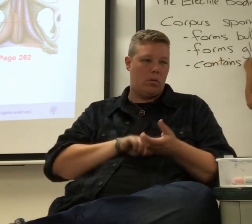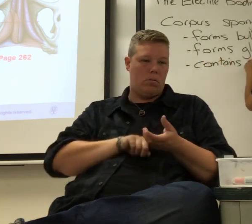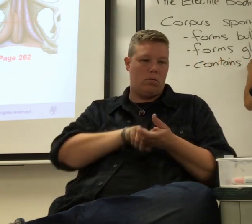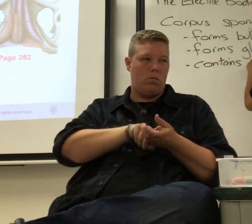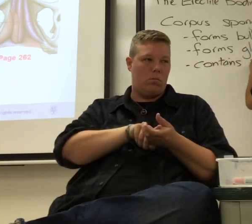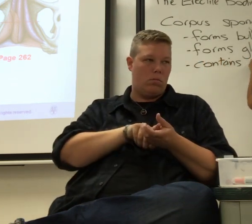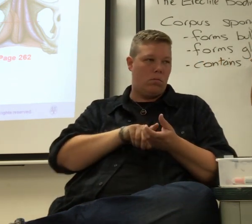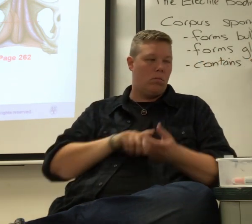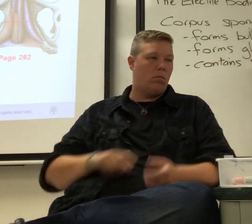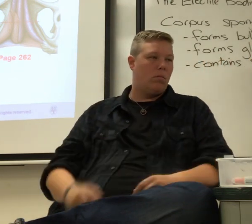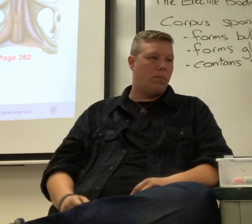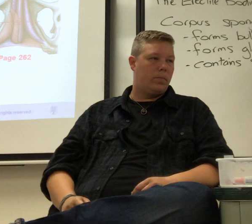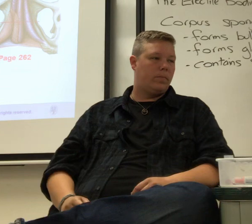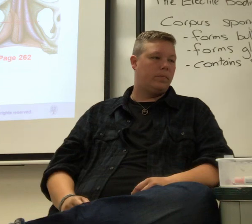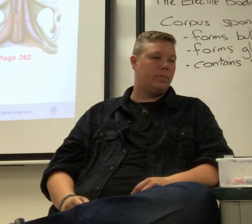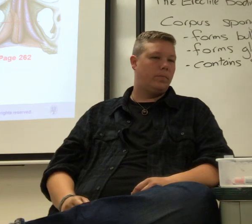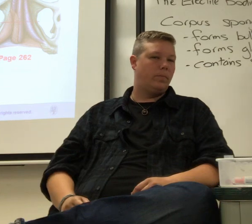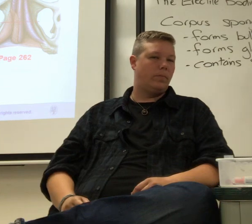Contains